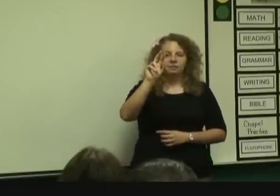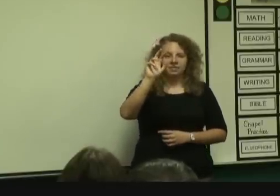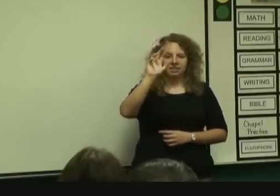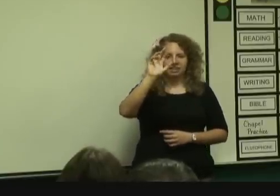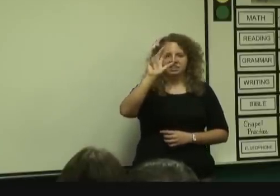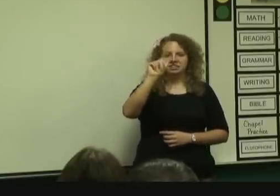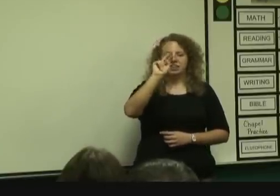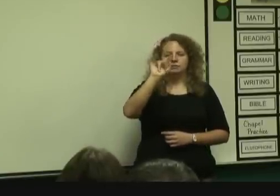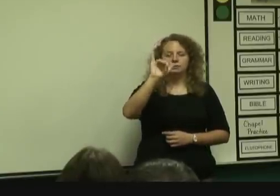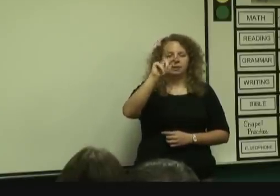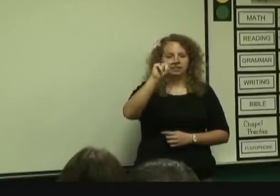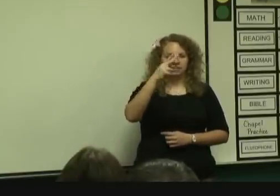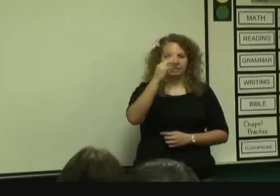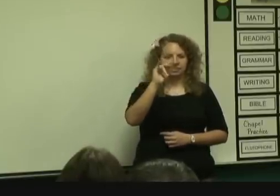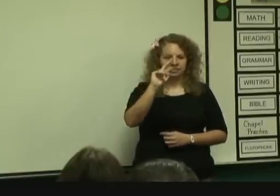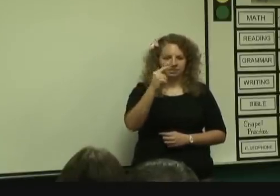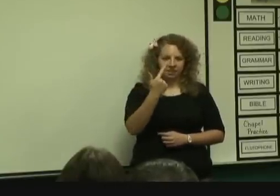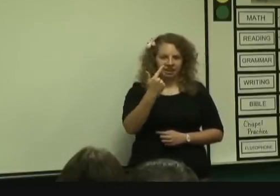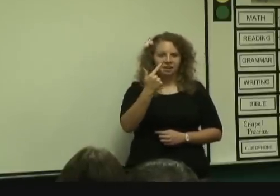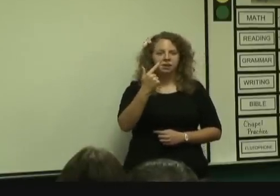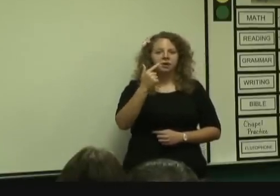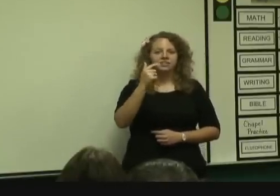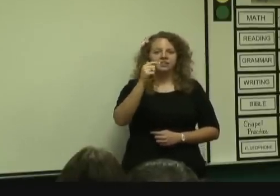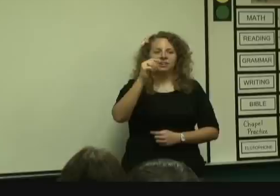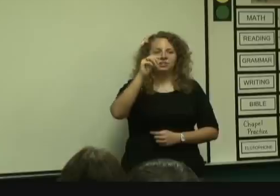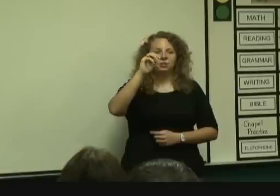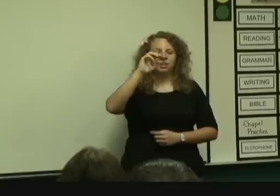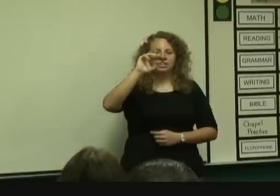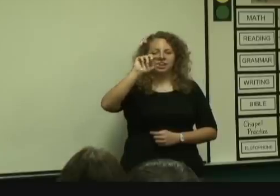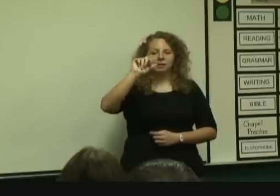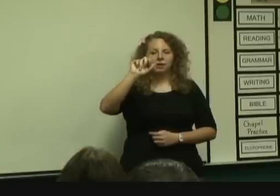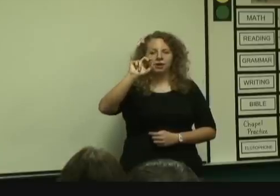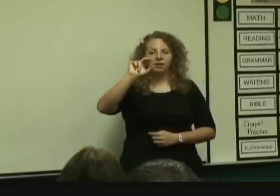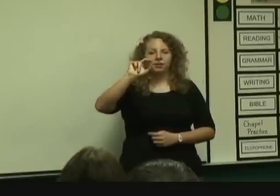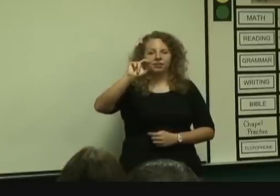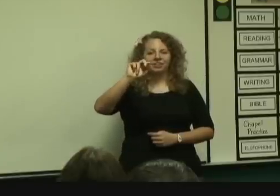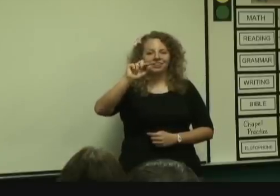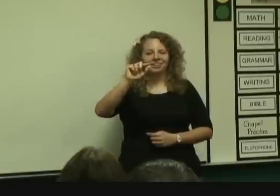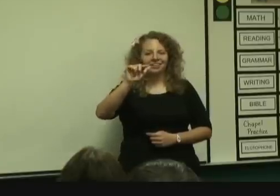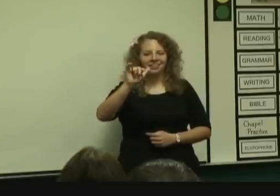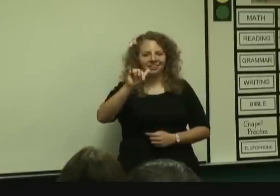would spell anything like this, okay? Yeah, if I slowed that down, I would go,